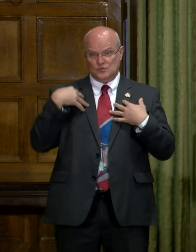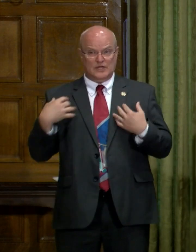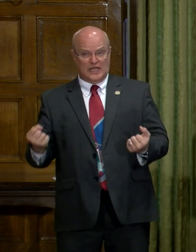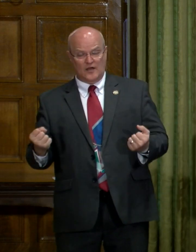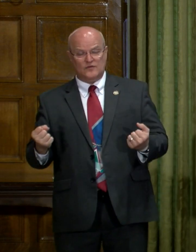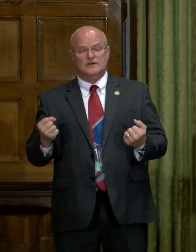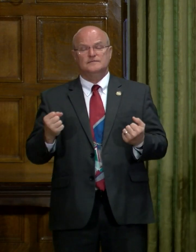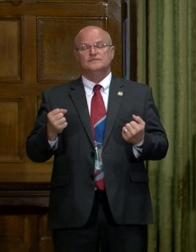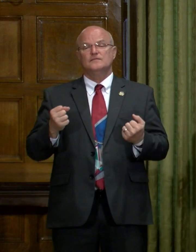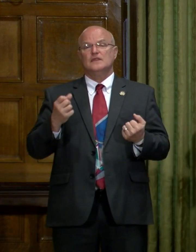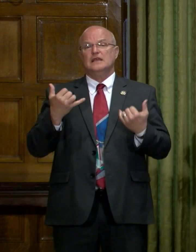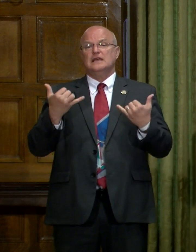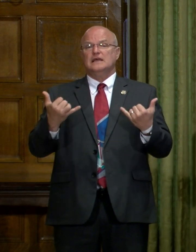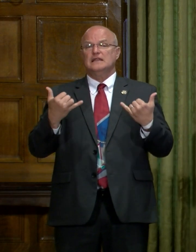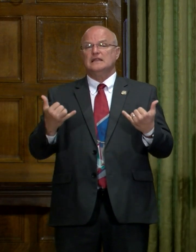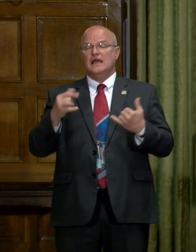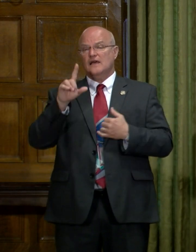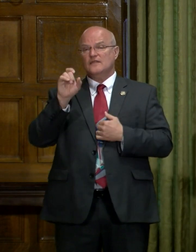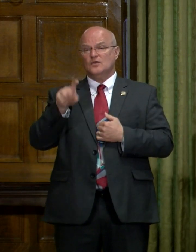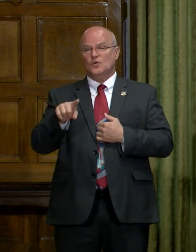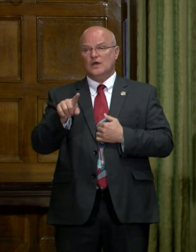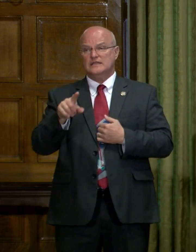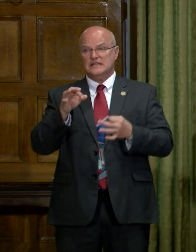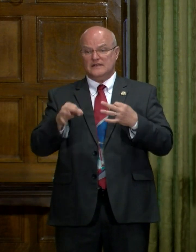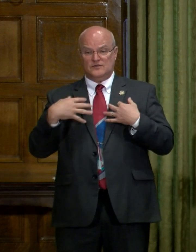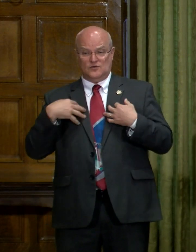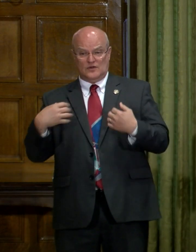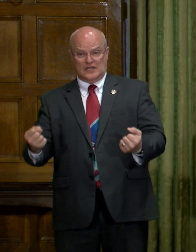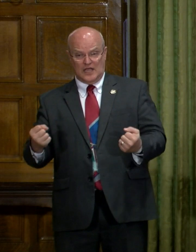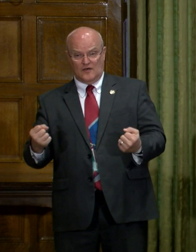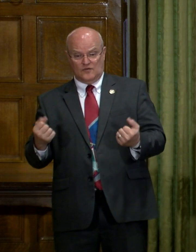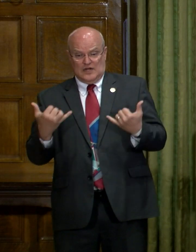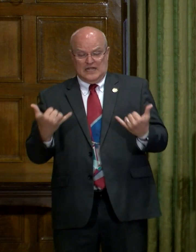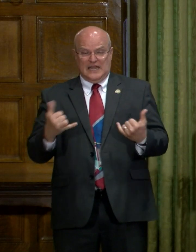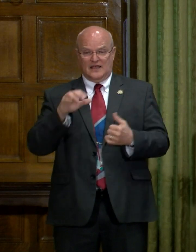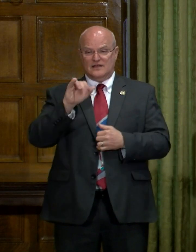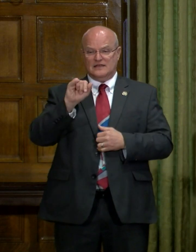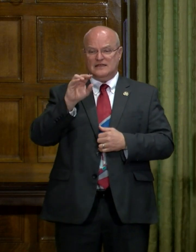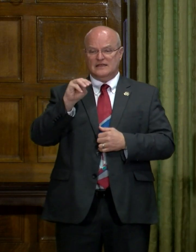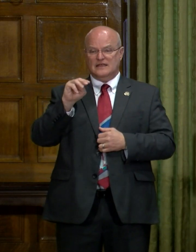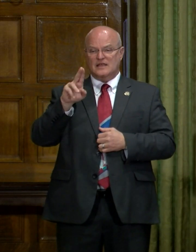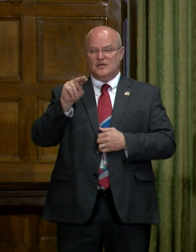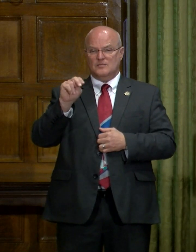recover. Now, the question of if you've recovered, are you now immune?